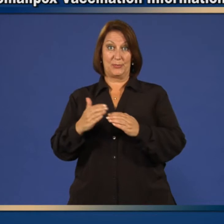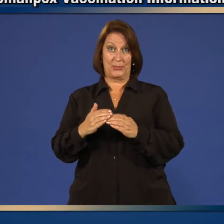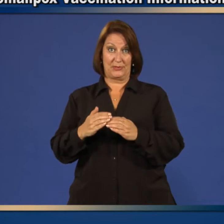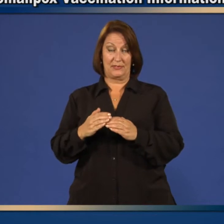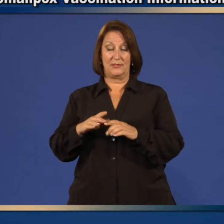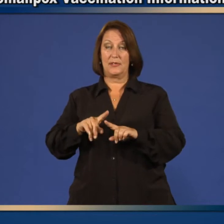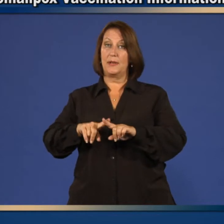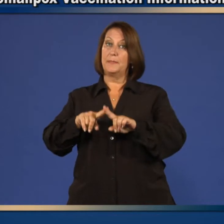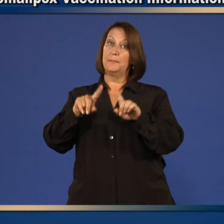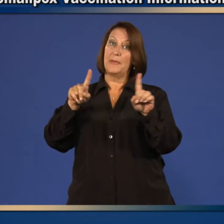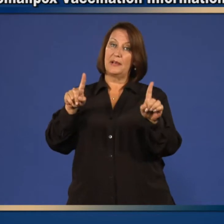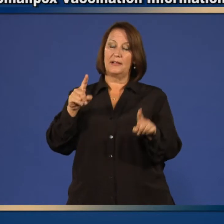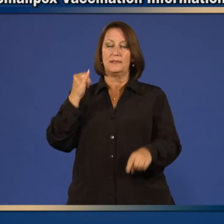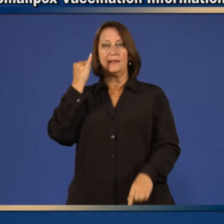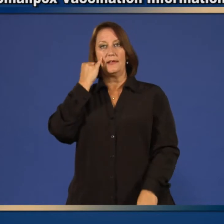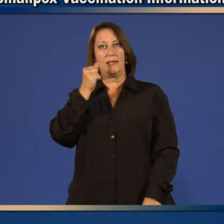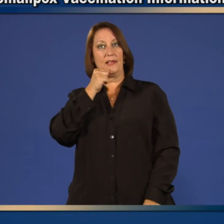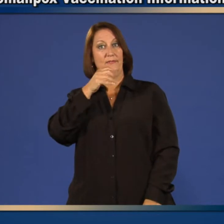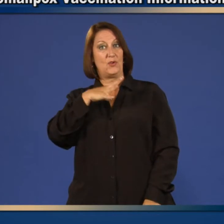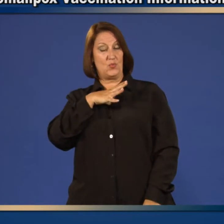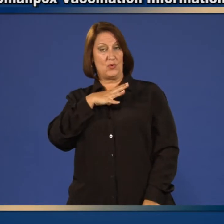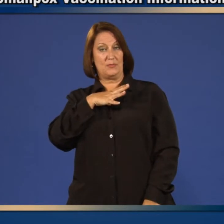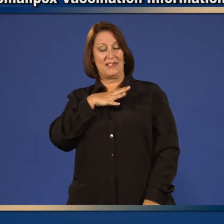VIG, for pregnant women.